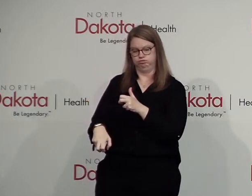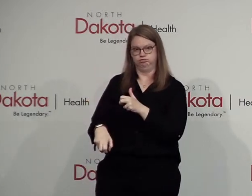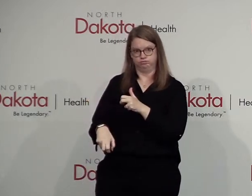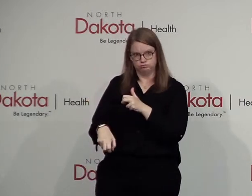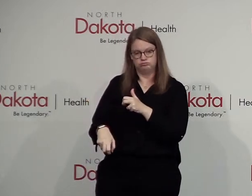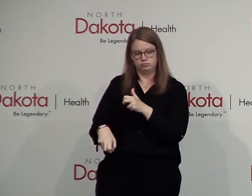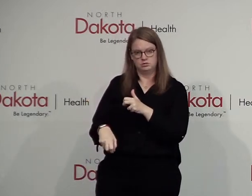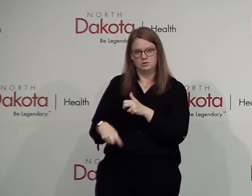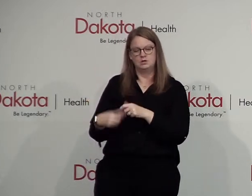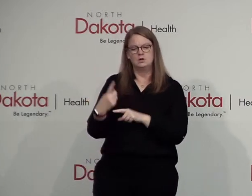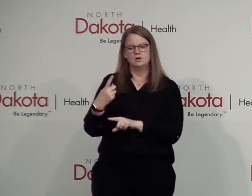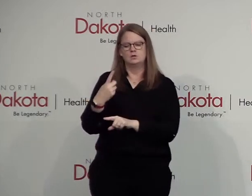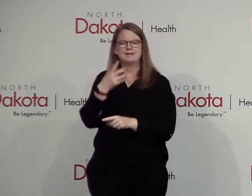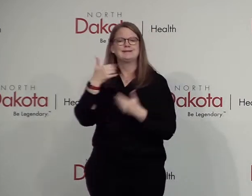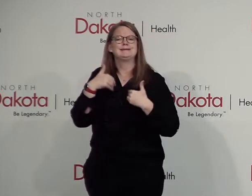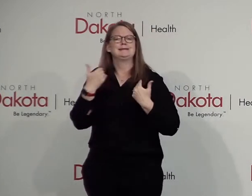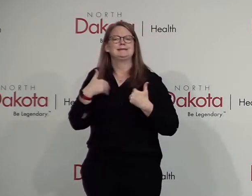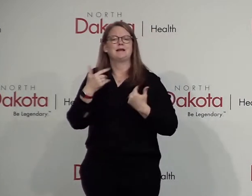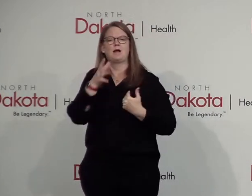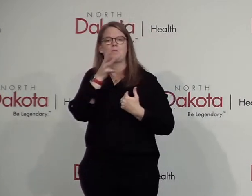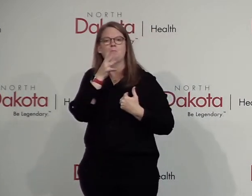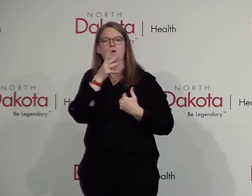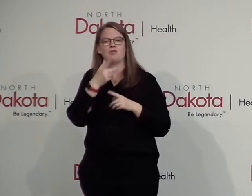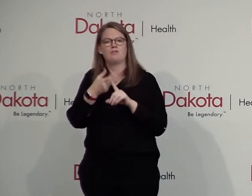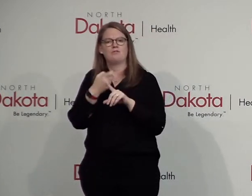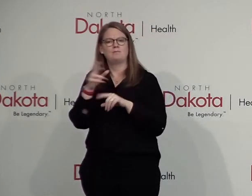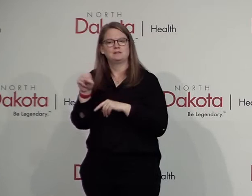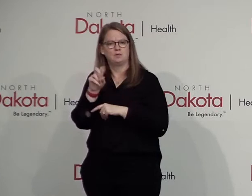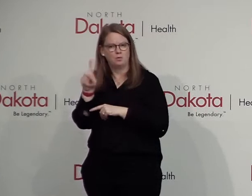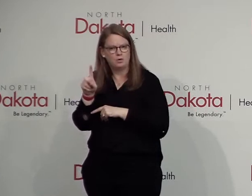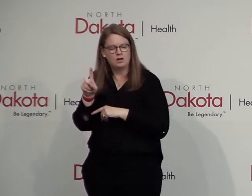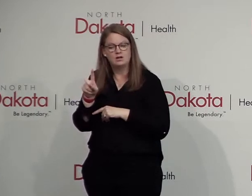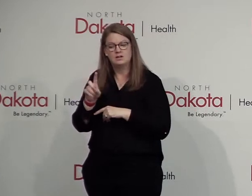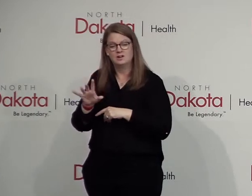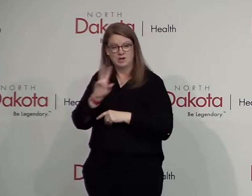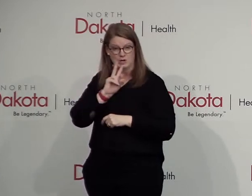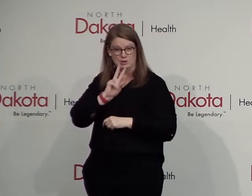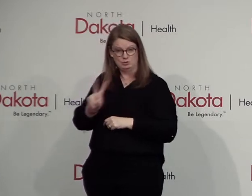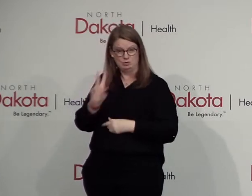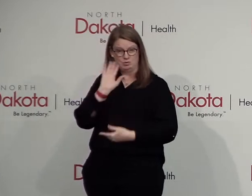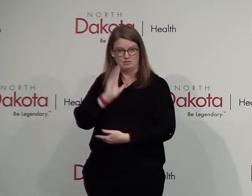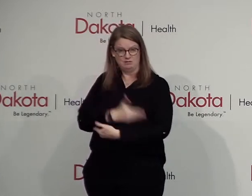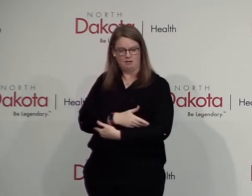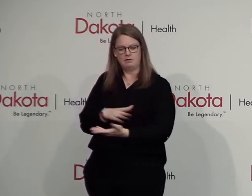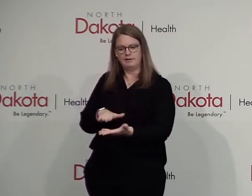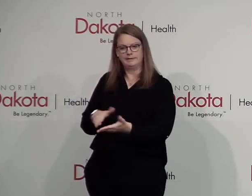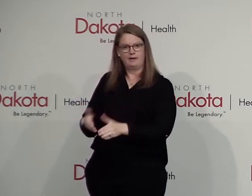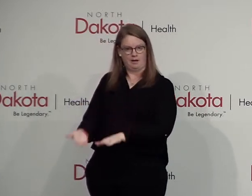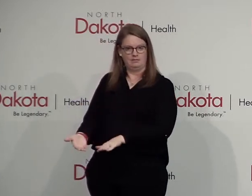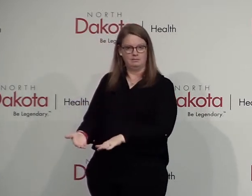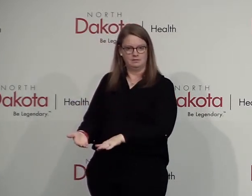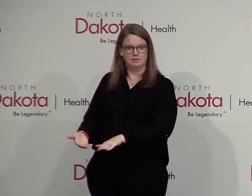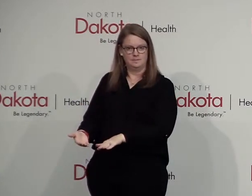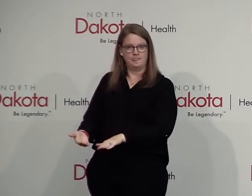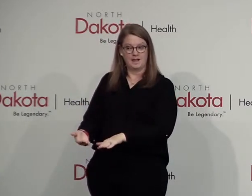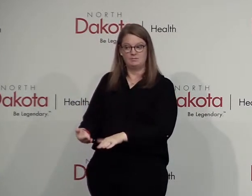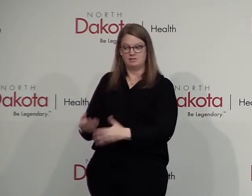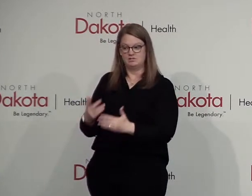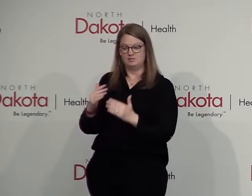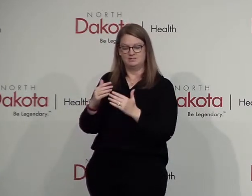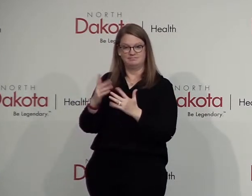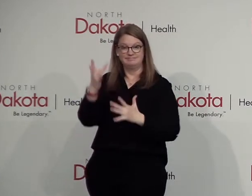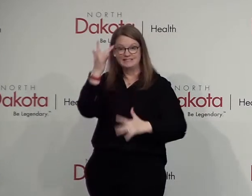sharing the stage with a young mother here from the Dakotas who had lost their 2-year-old daughter to the flu after less than a week of